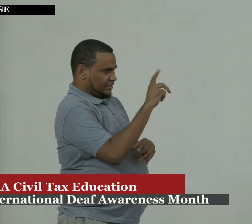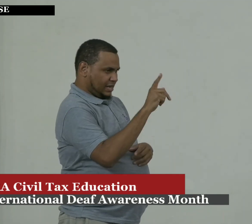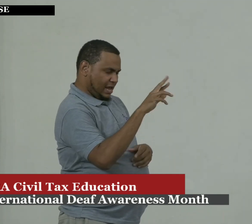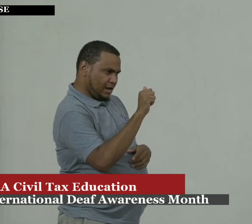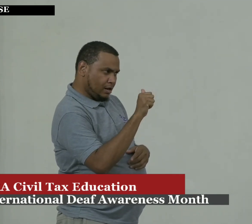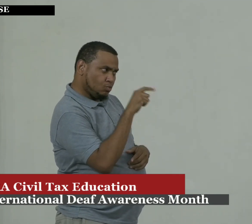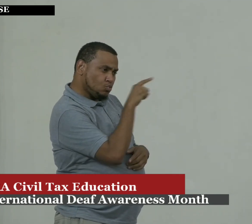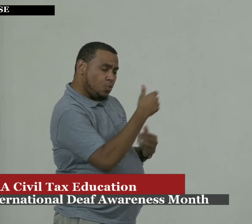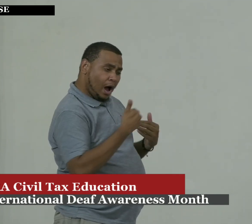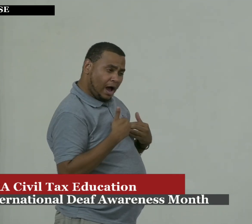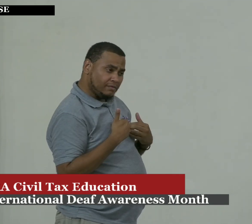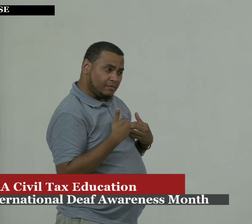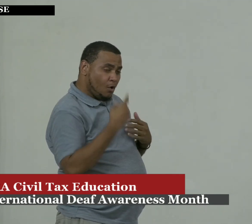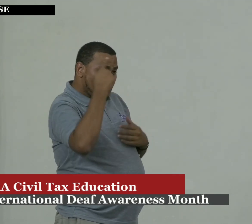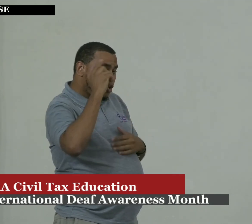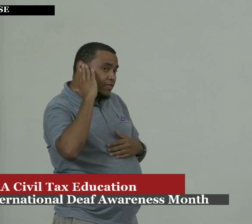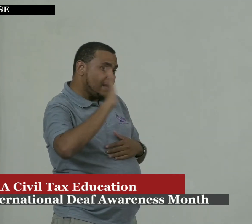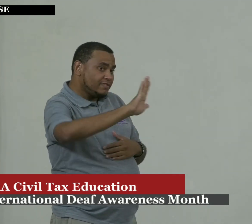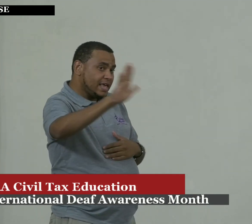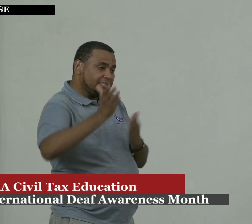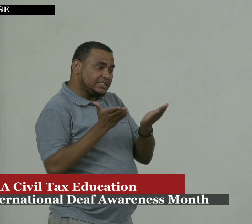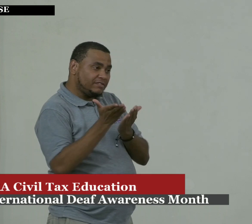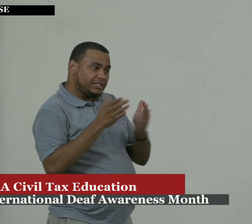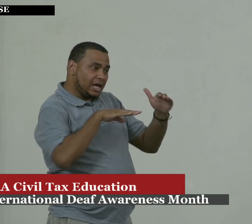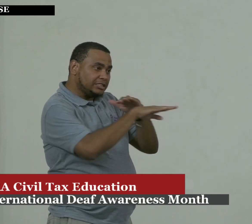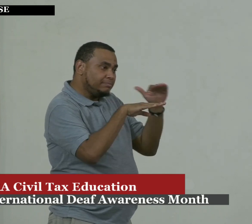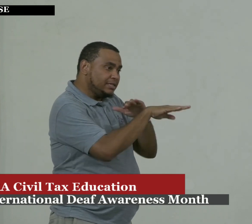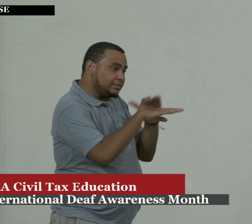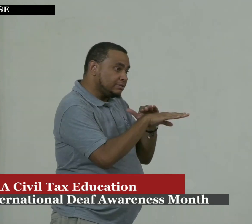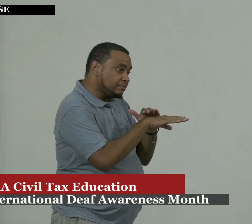In KRA, do you have